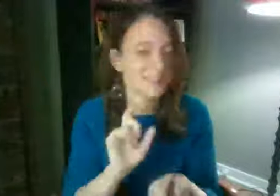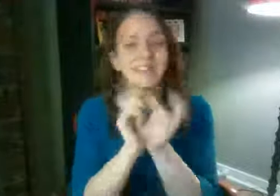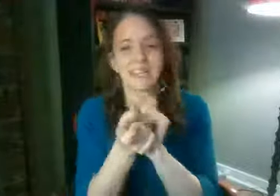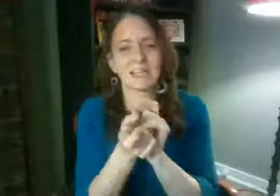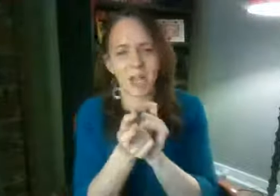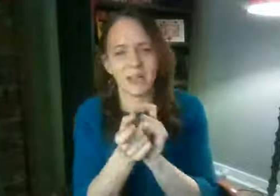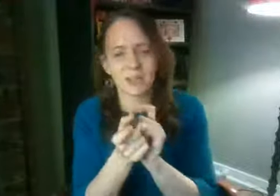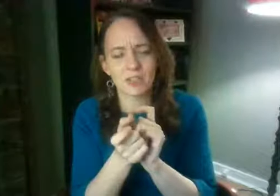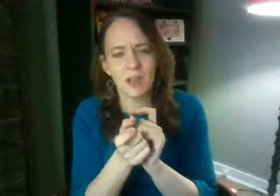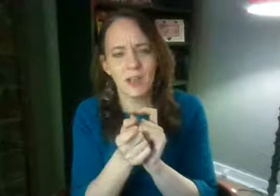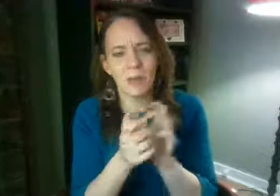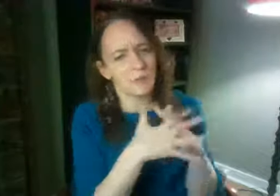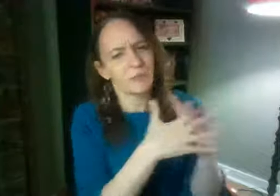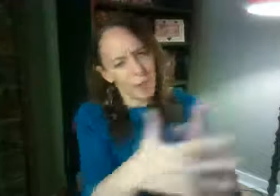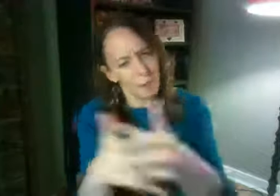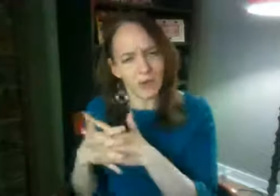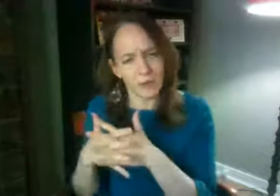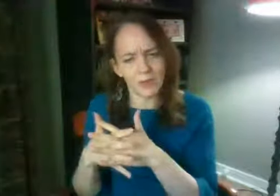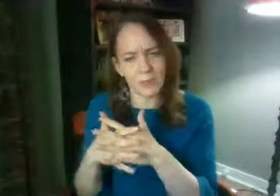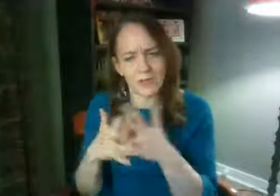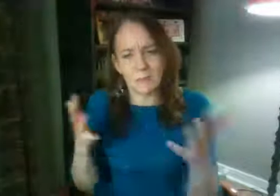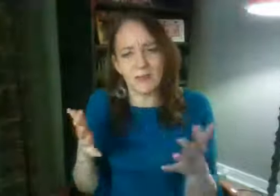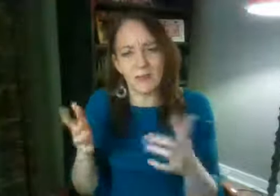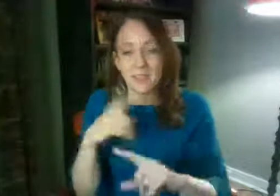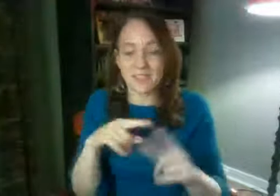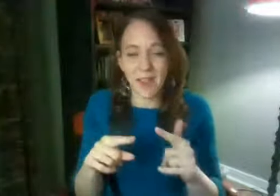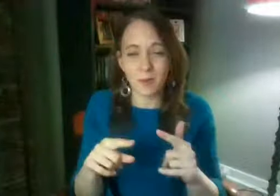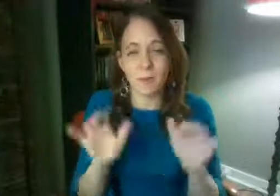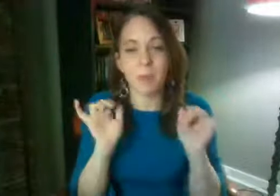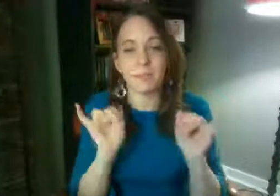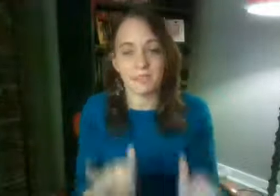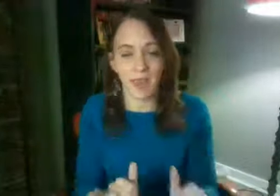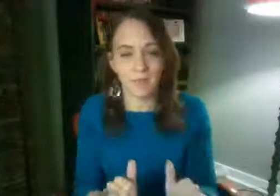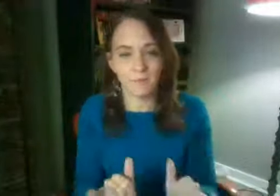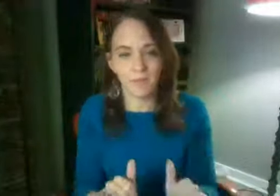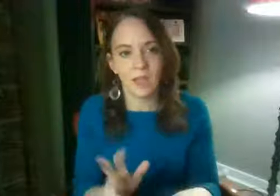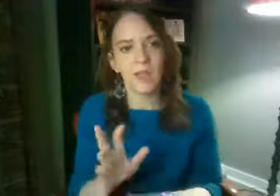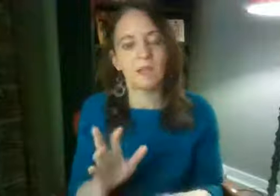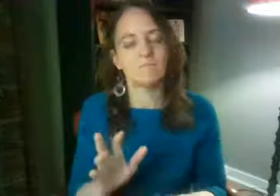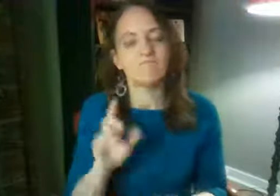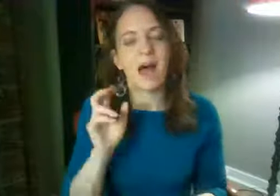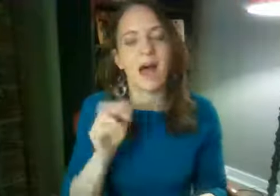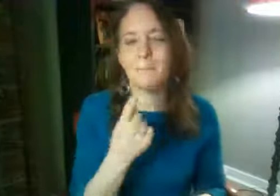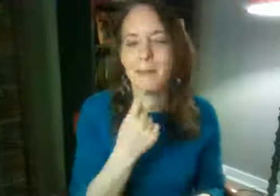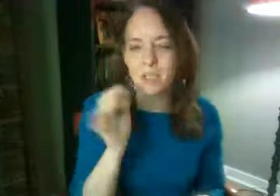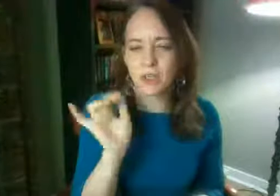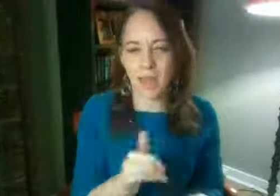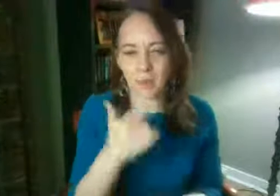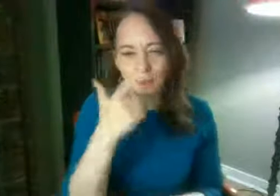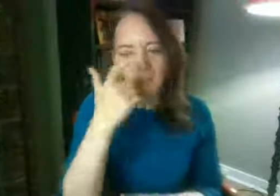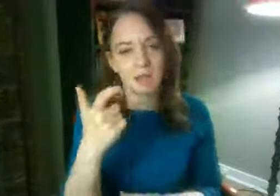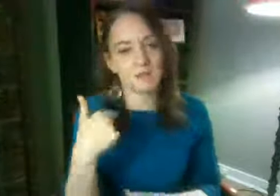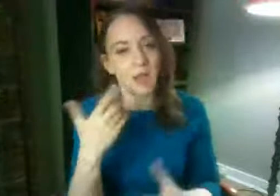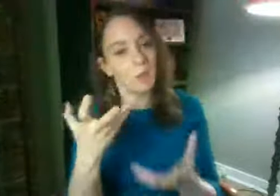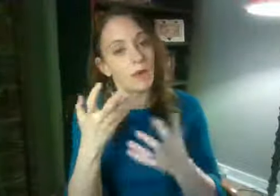think that's going to change about football being all over the place, but the sign will probably stay. I'm mentioning that because I want